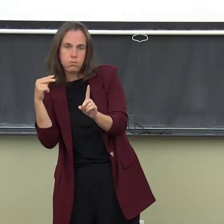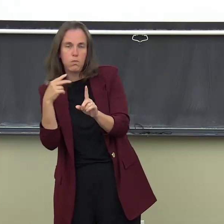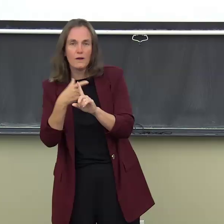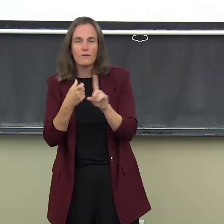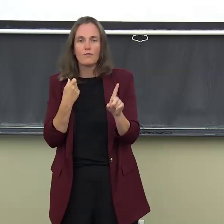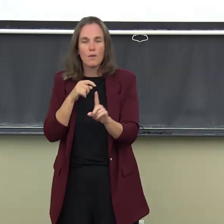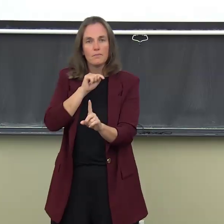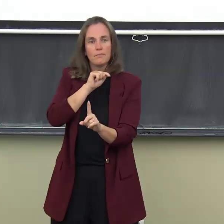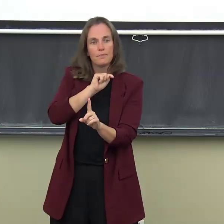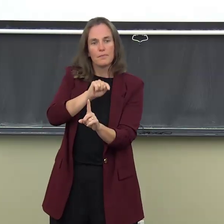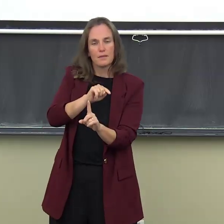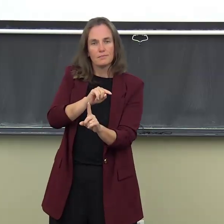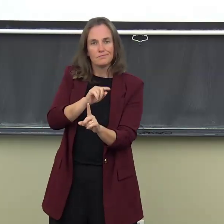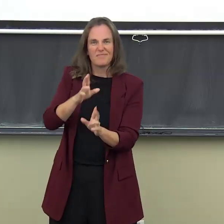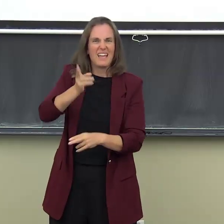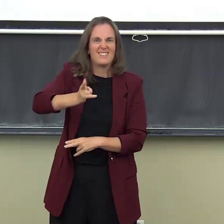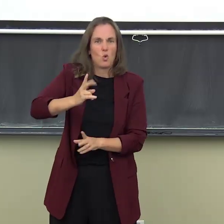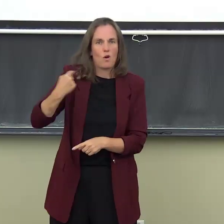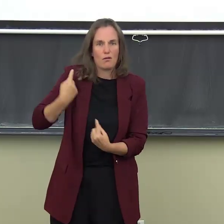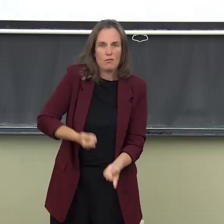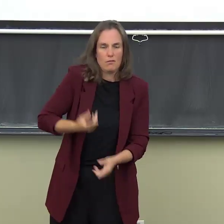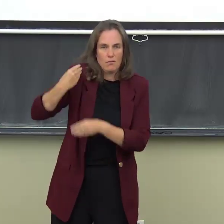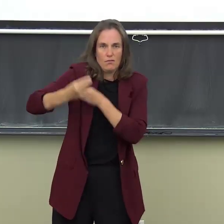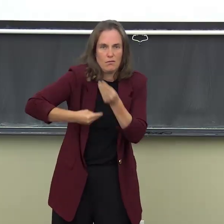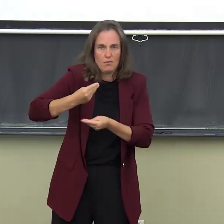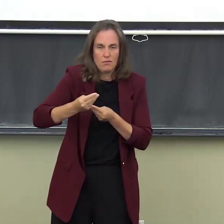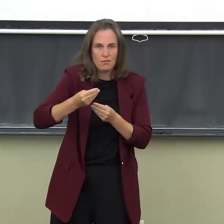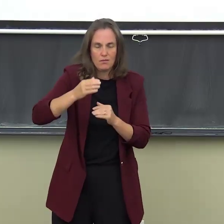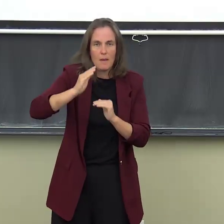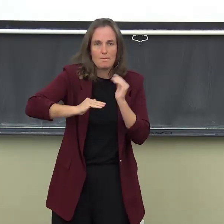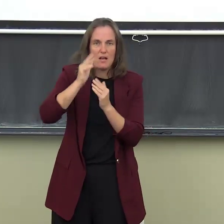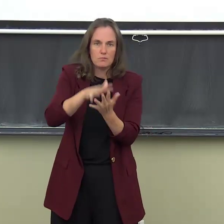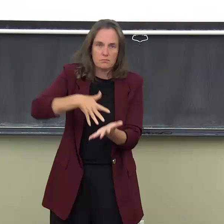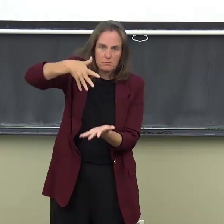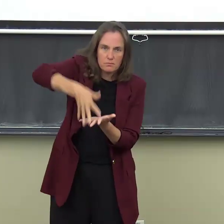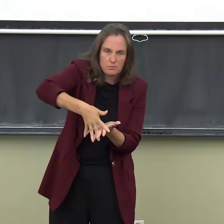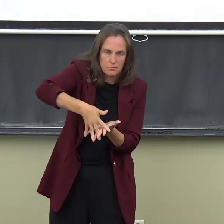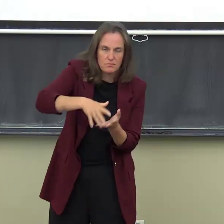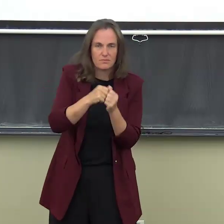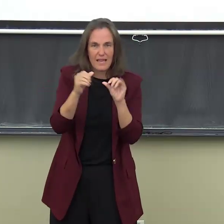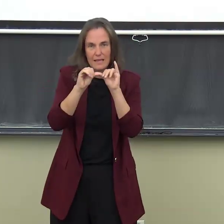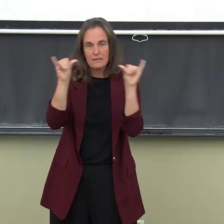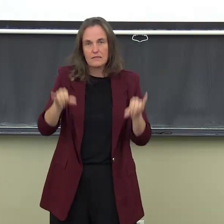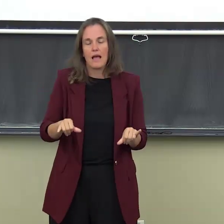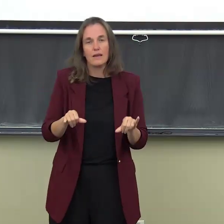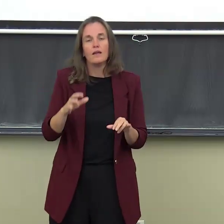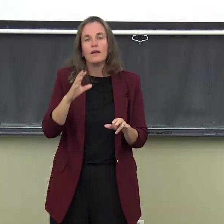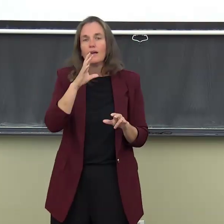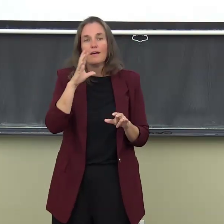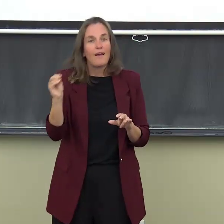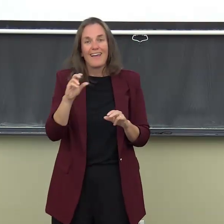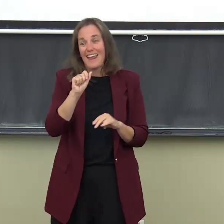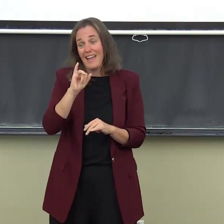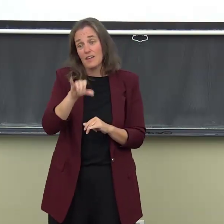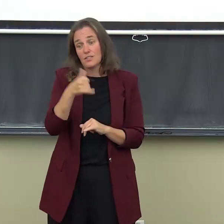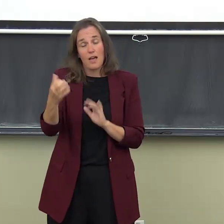something that's historic, built into society. And AI is just another example